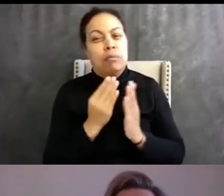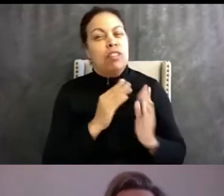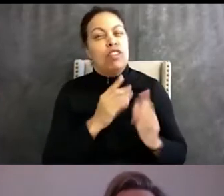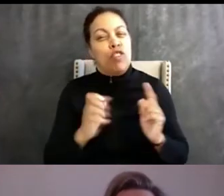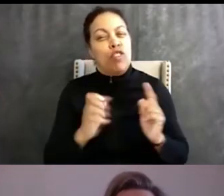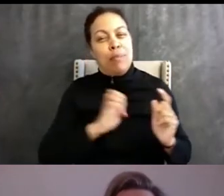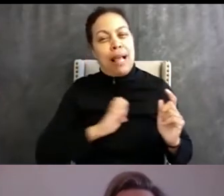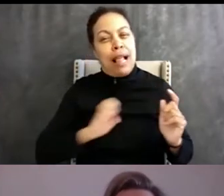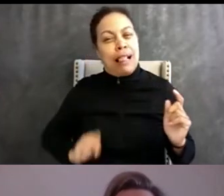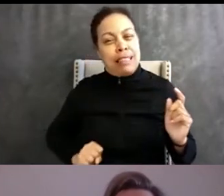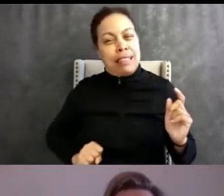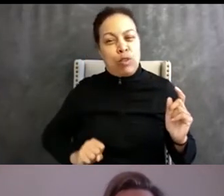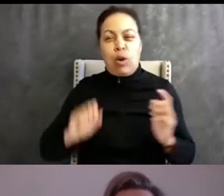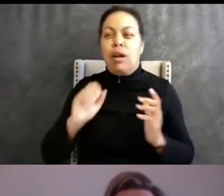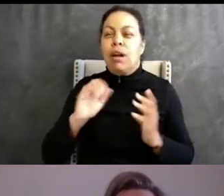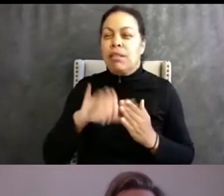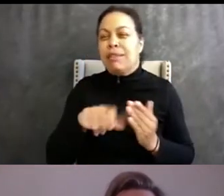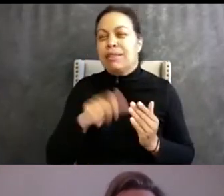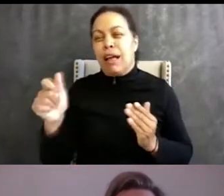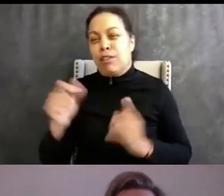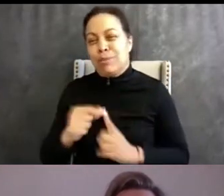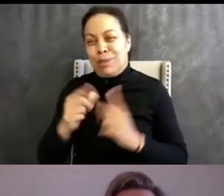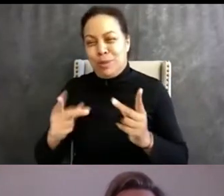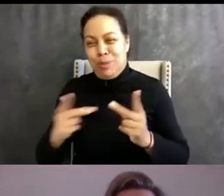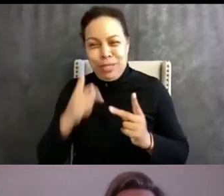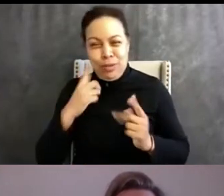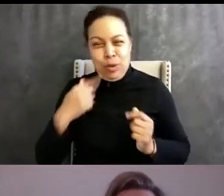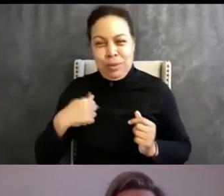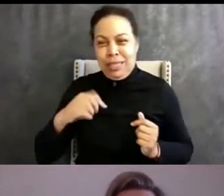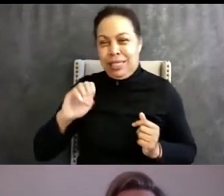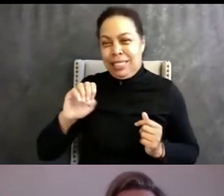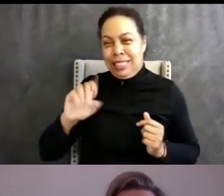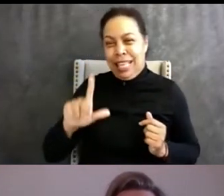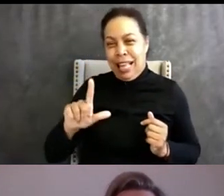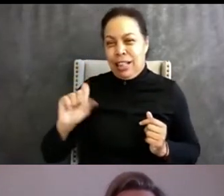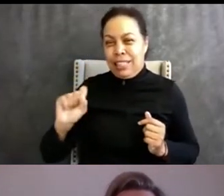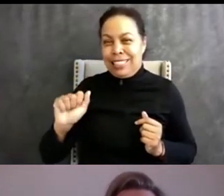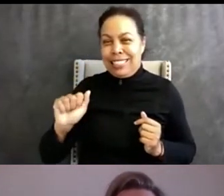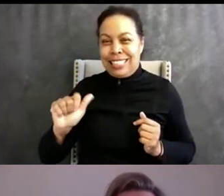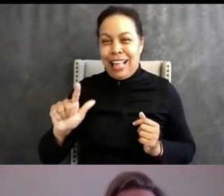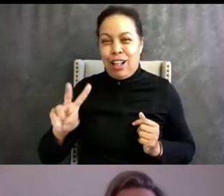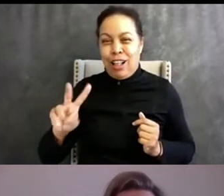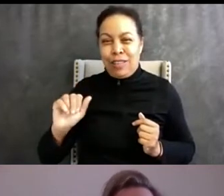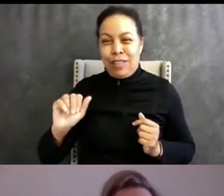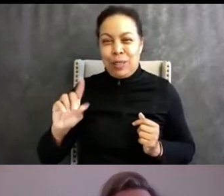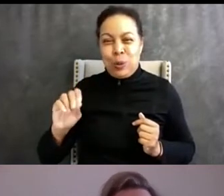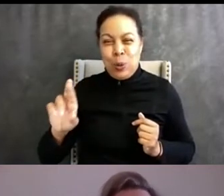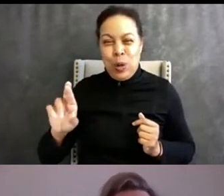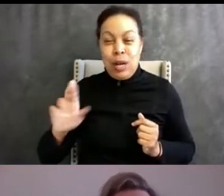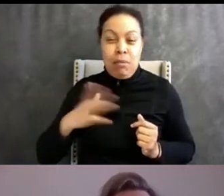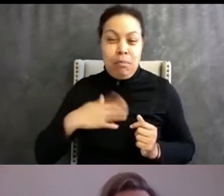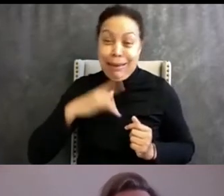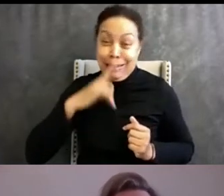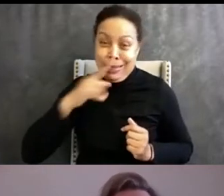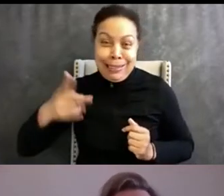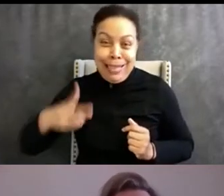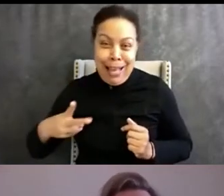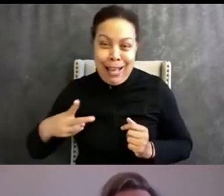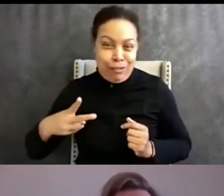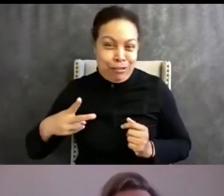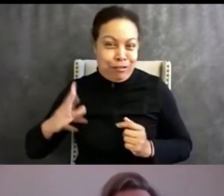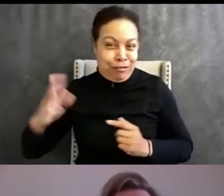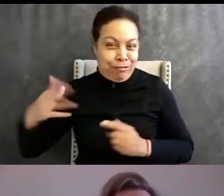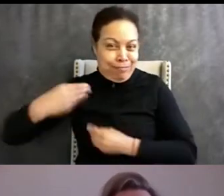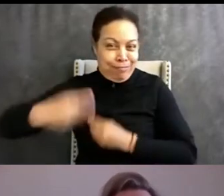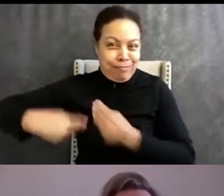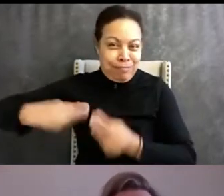that's my other special place. My kids are half Salvadoran. So anyway, that's me. I think that's